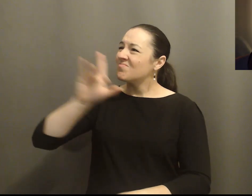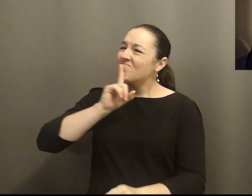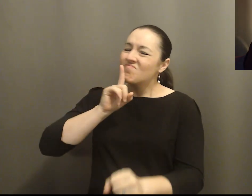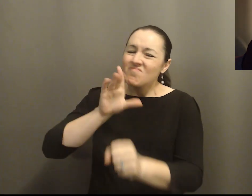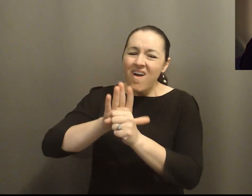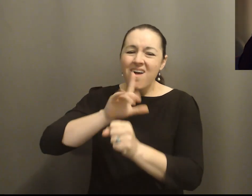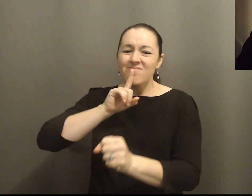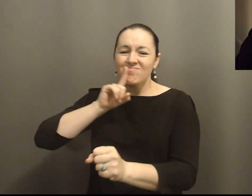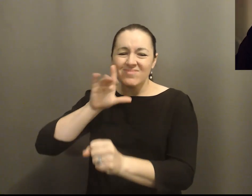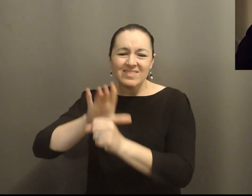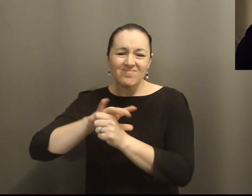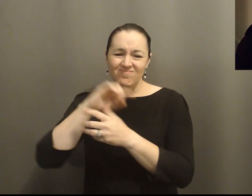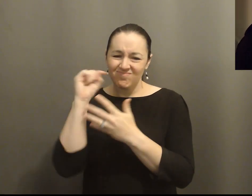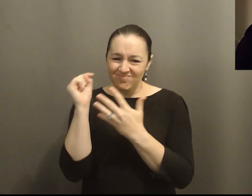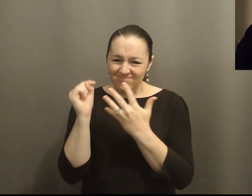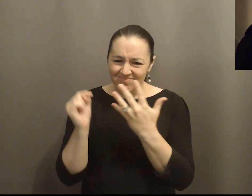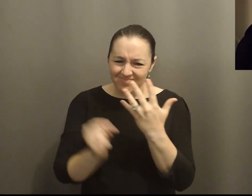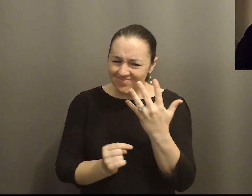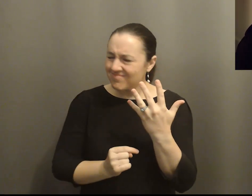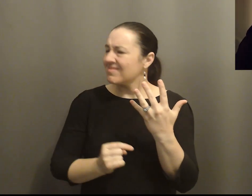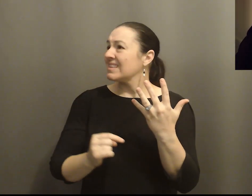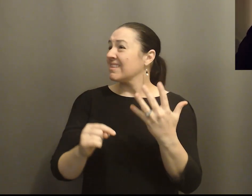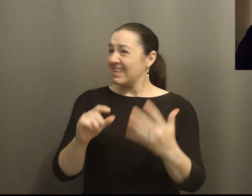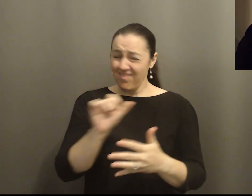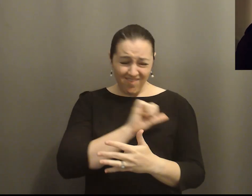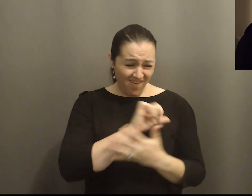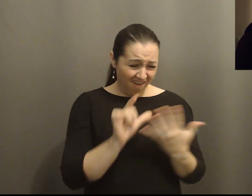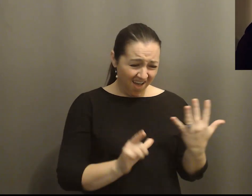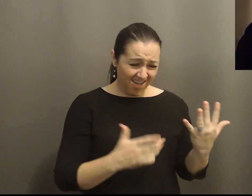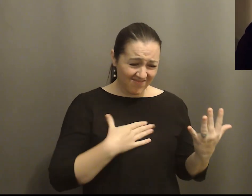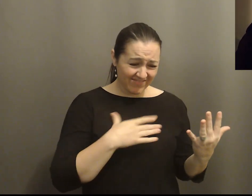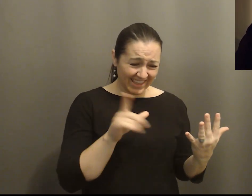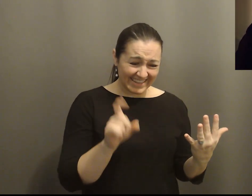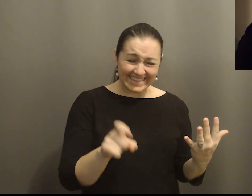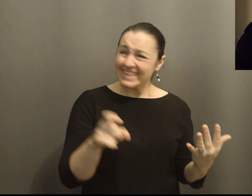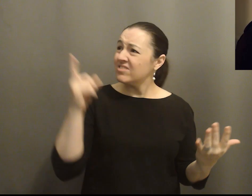you've kept. In every need of you,